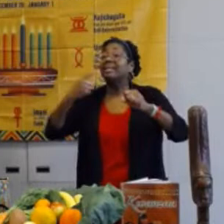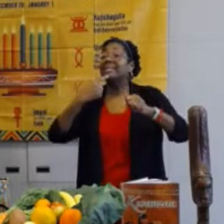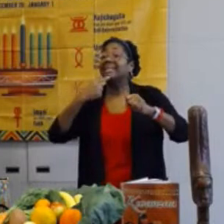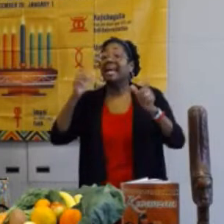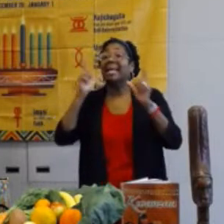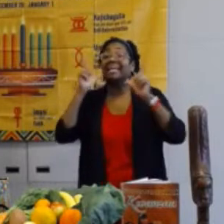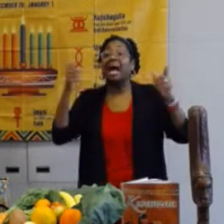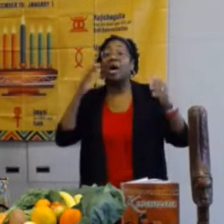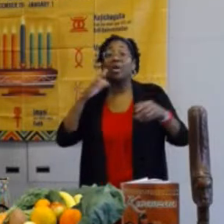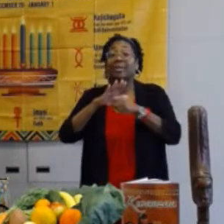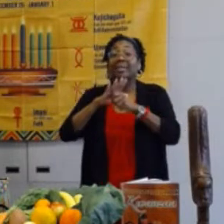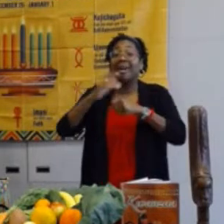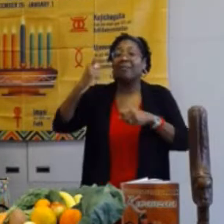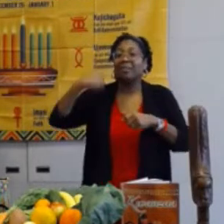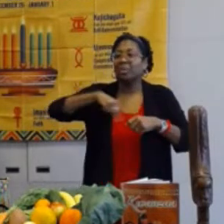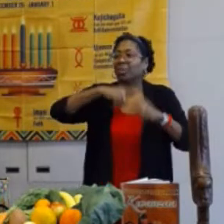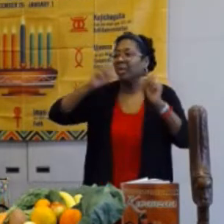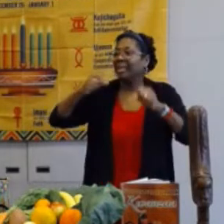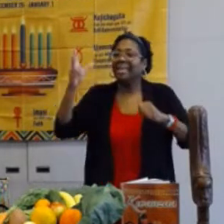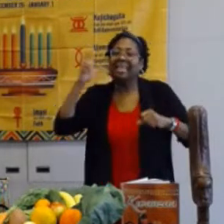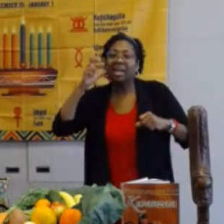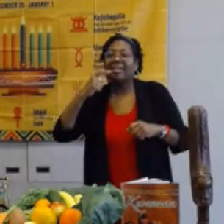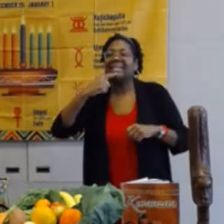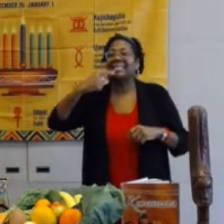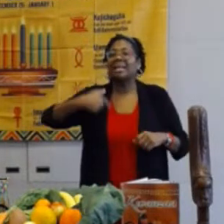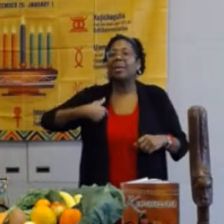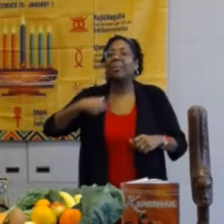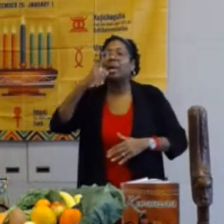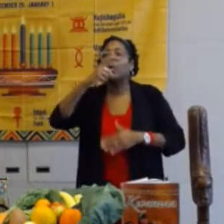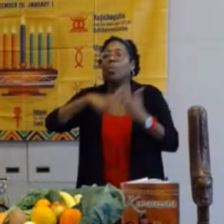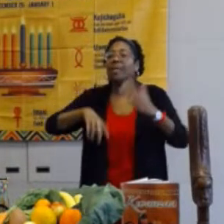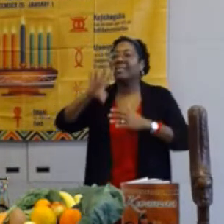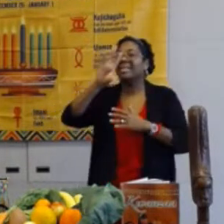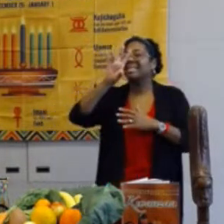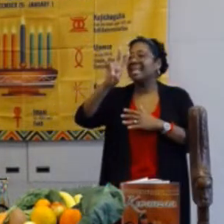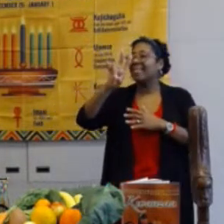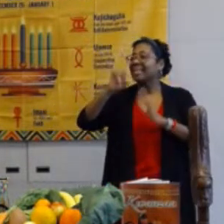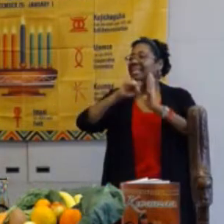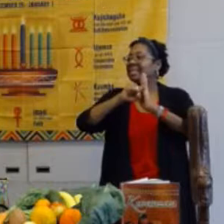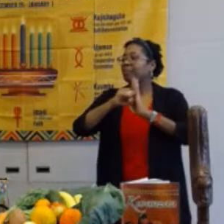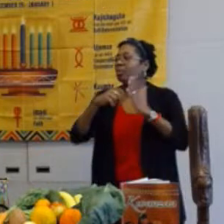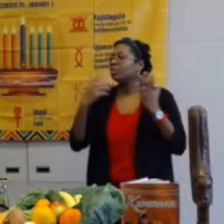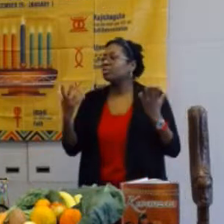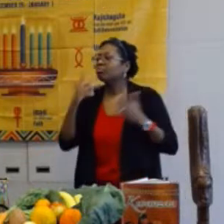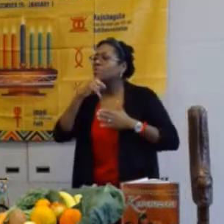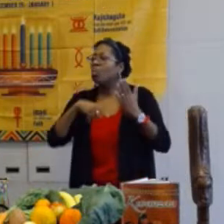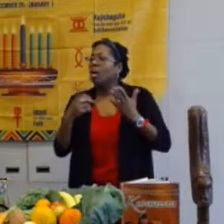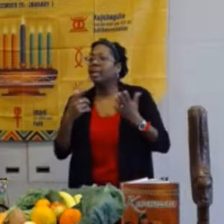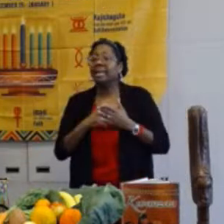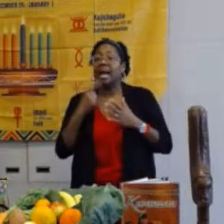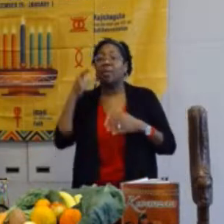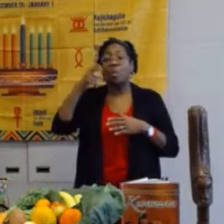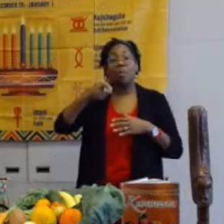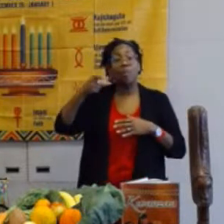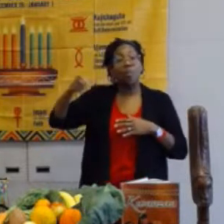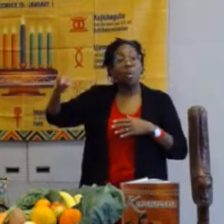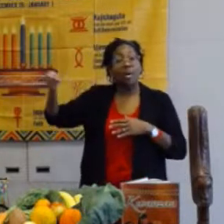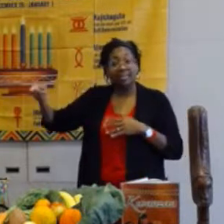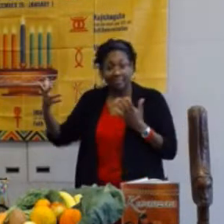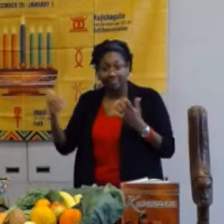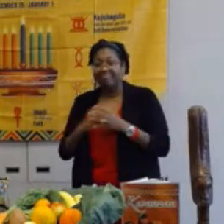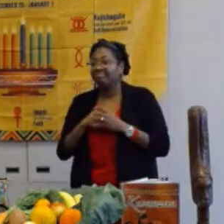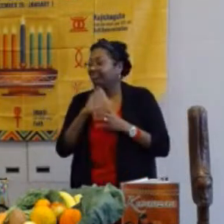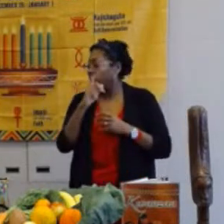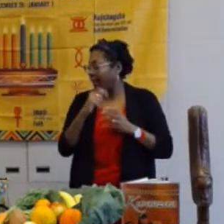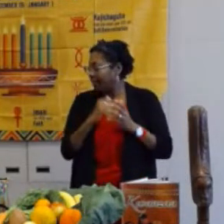hear it over the mic, and tell me what the 7 basic symbols are, and I will point them out as we go along. Over